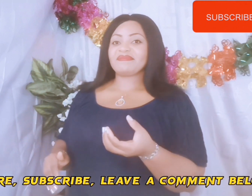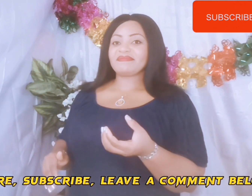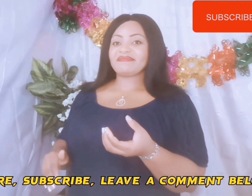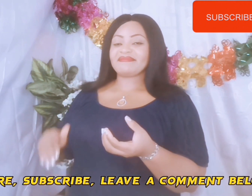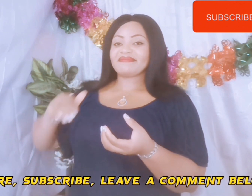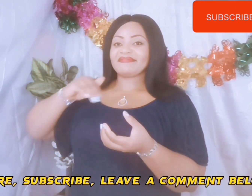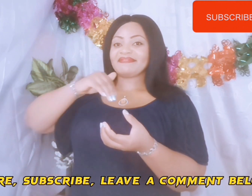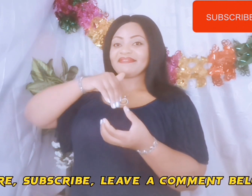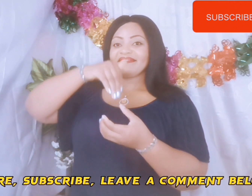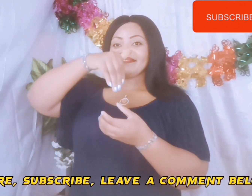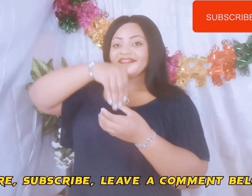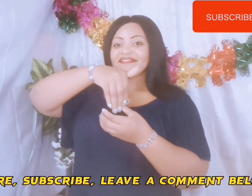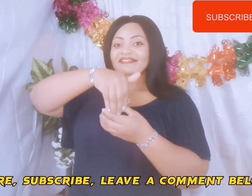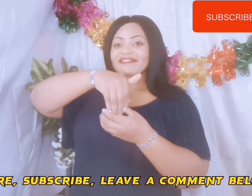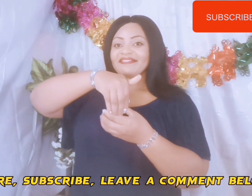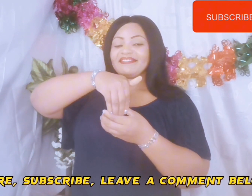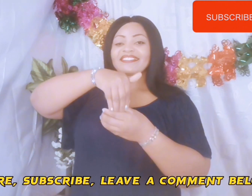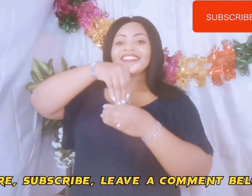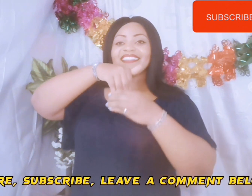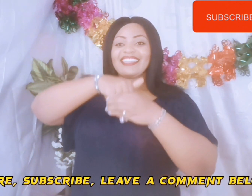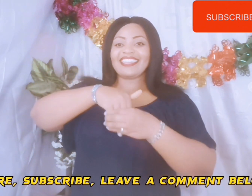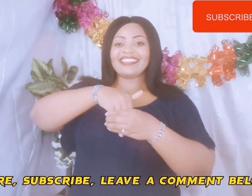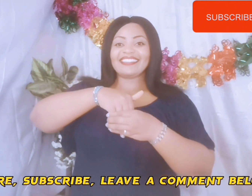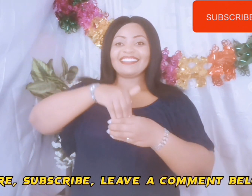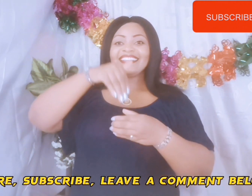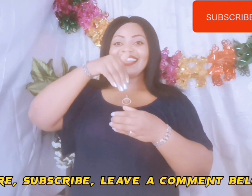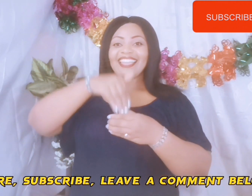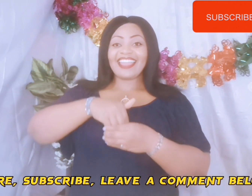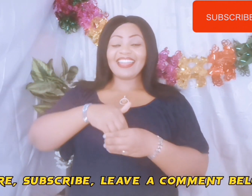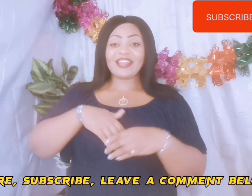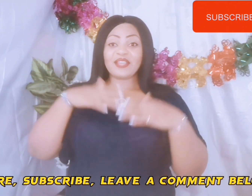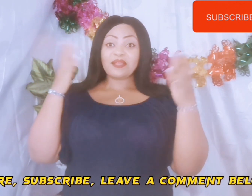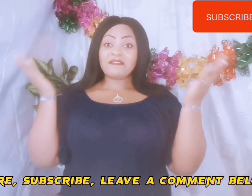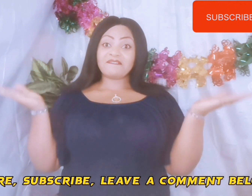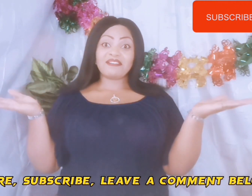okay, very simple. See that? In,